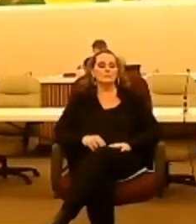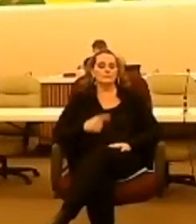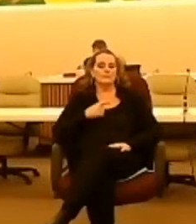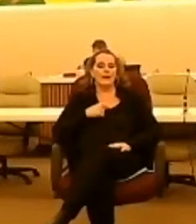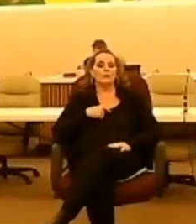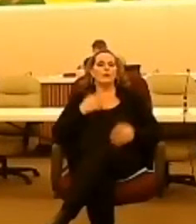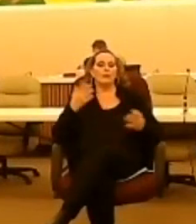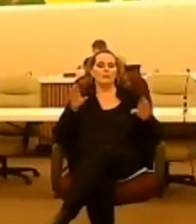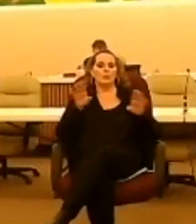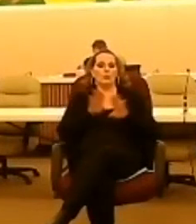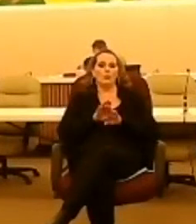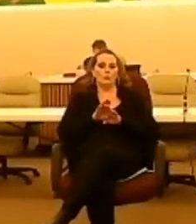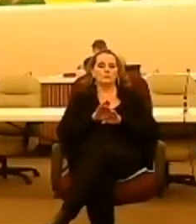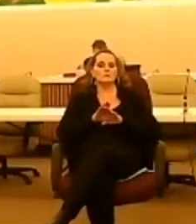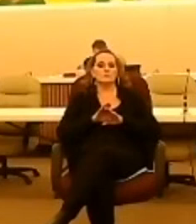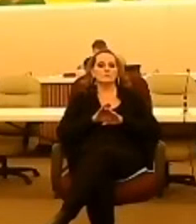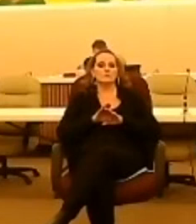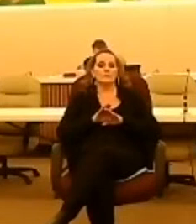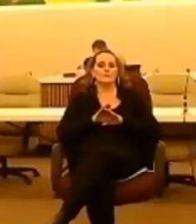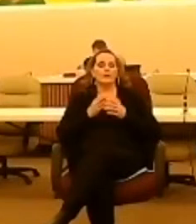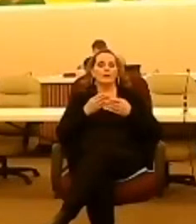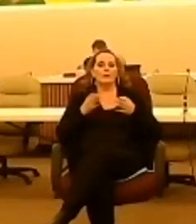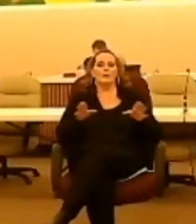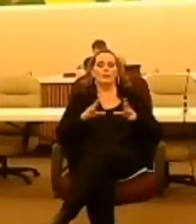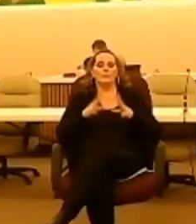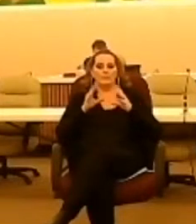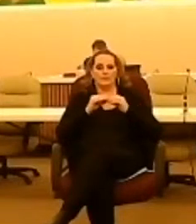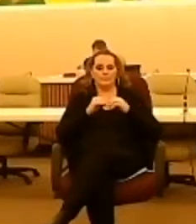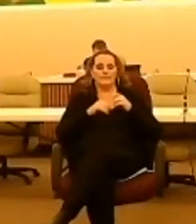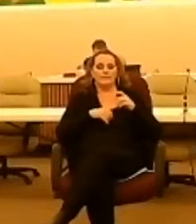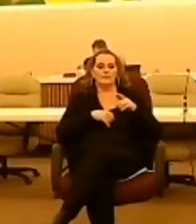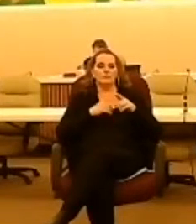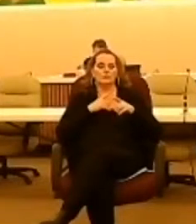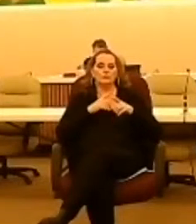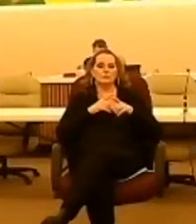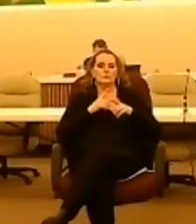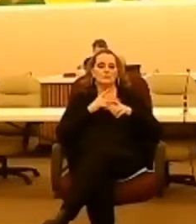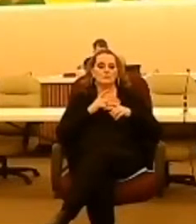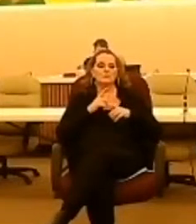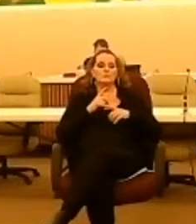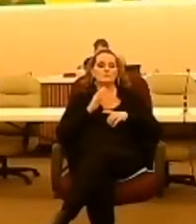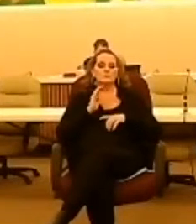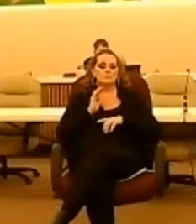public hearing to consider designating 5582 West Henrietta Road as a historic site.